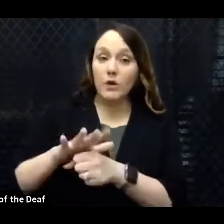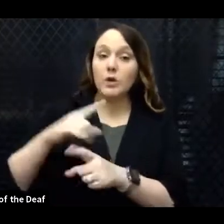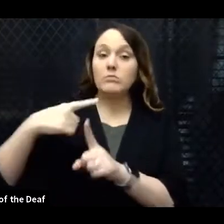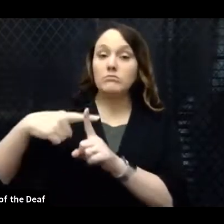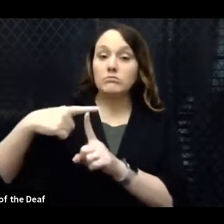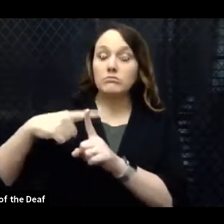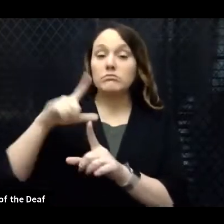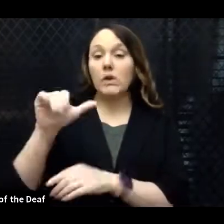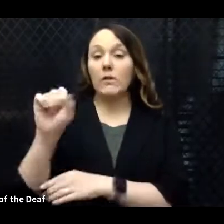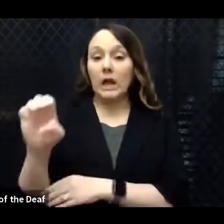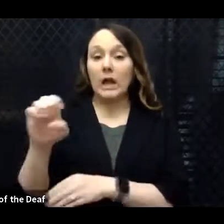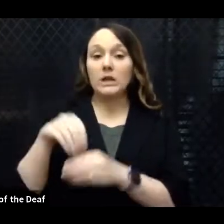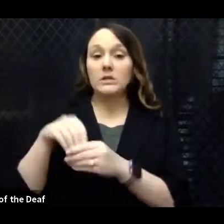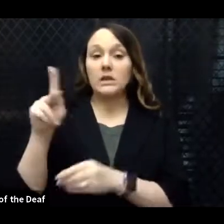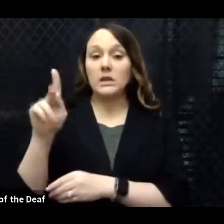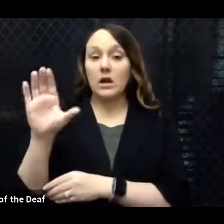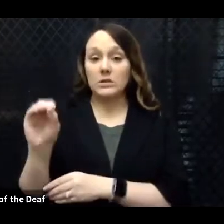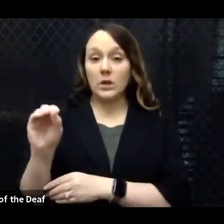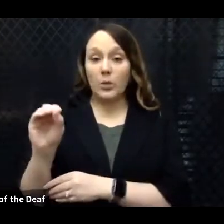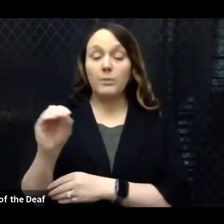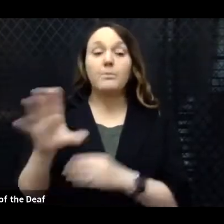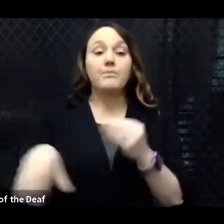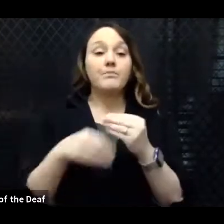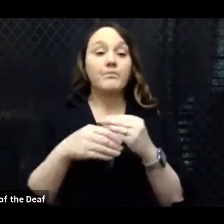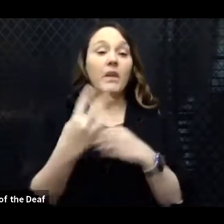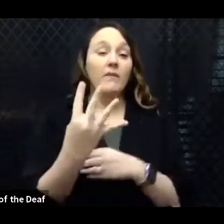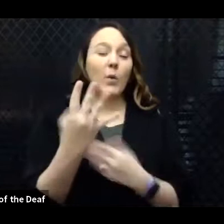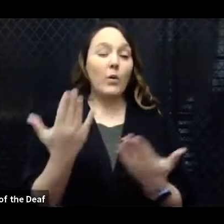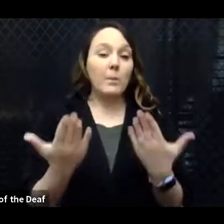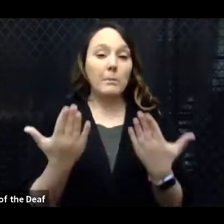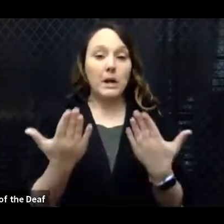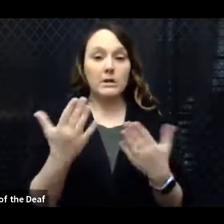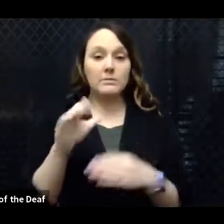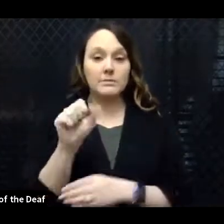County. Additionally, we have 4 probable cases.